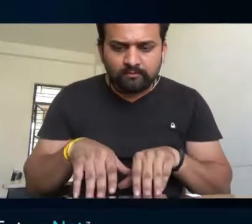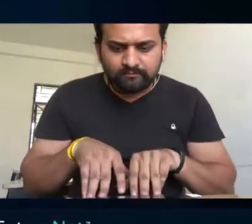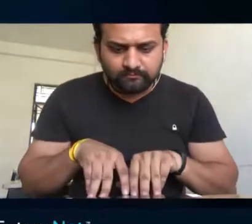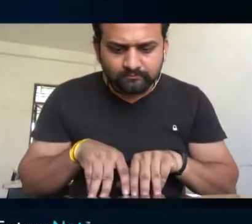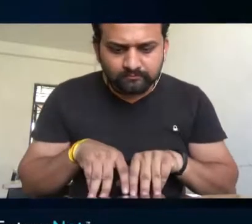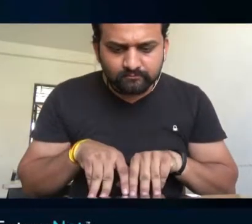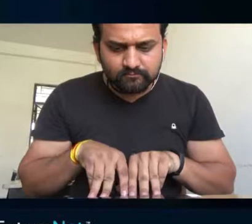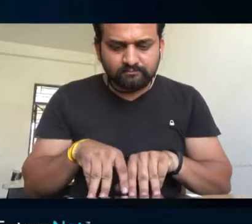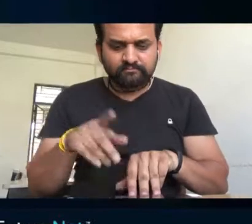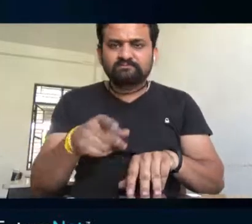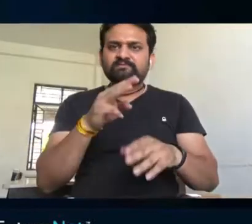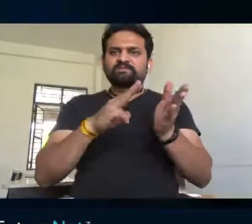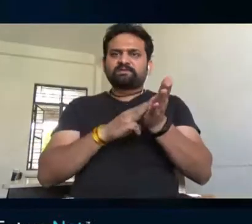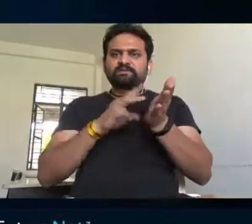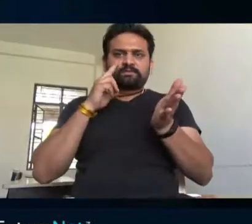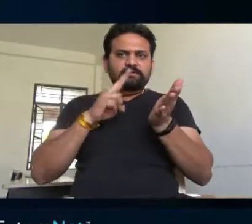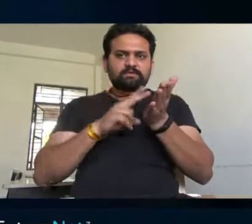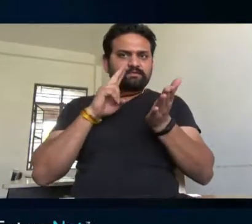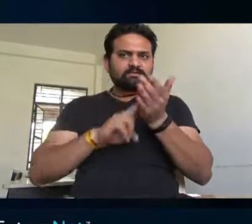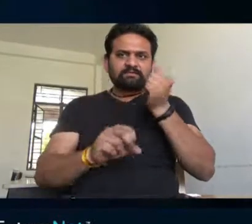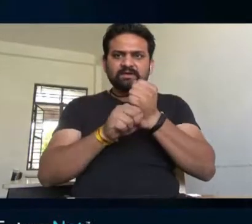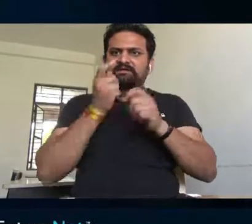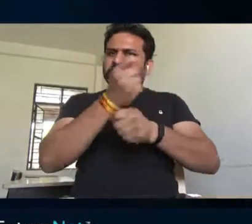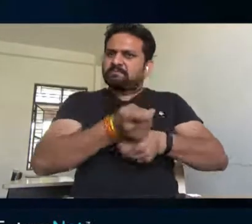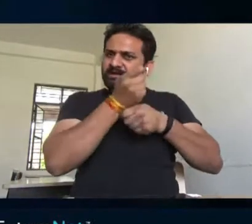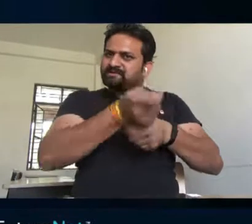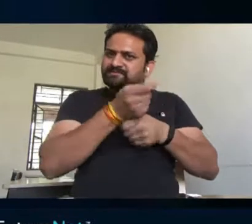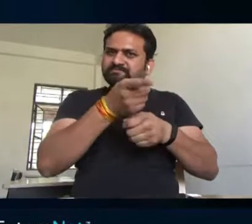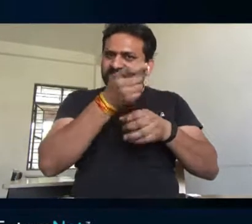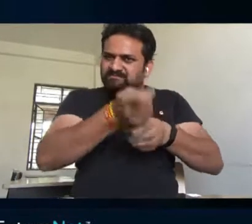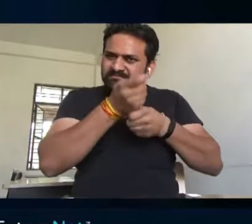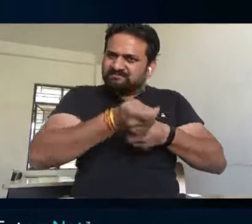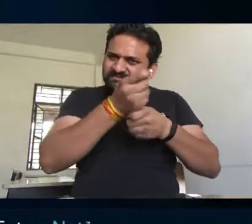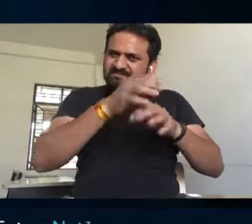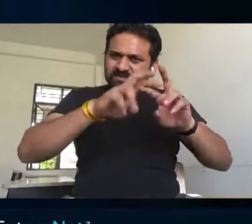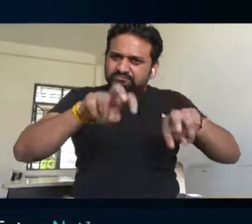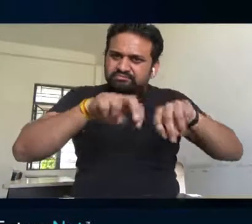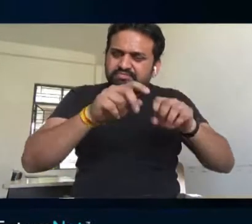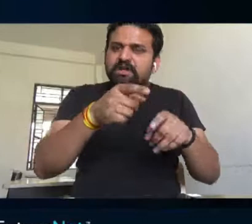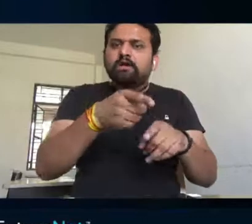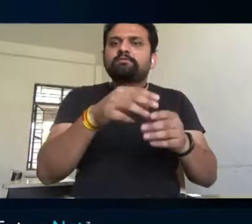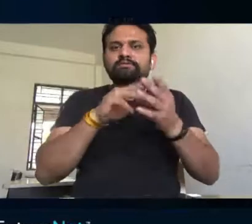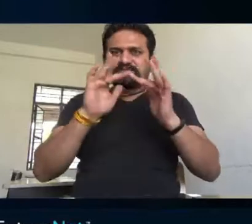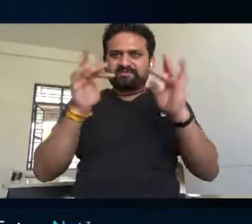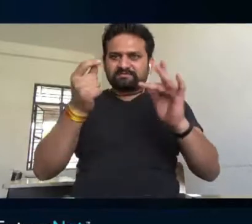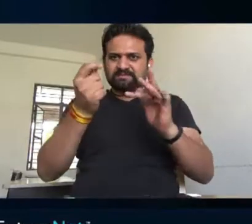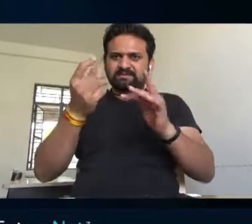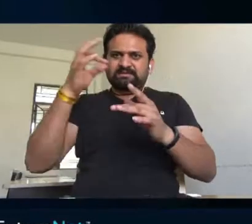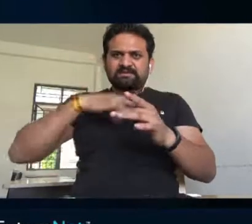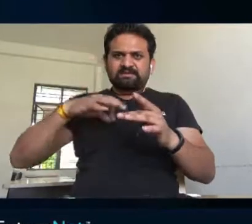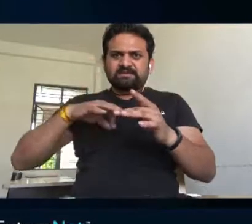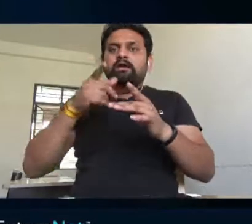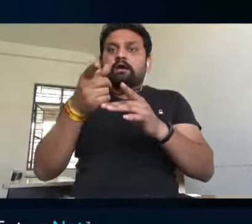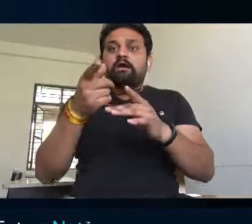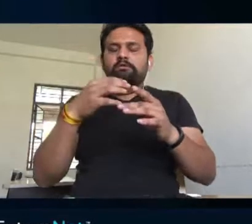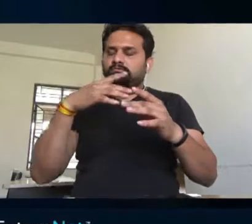the most people don't want to do it. So now we have a product. The product or service calls